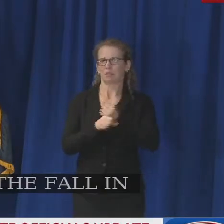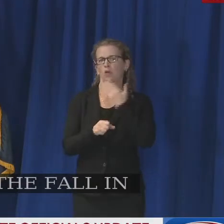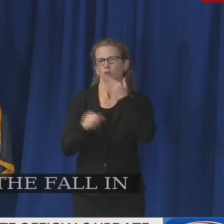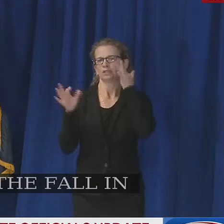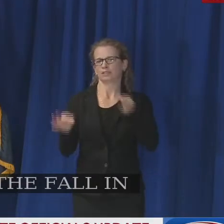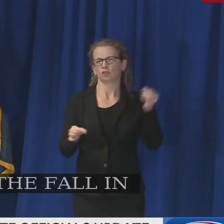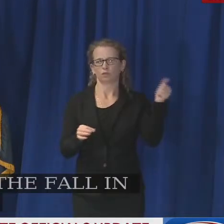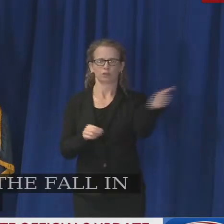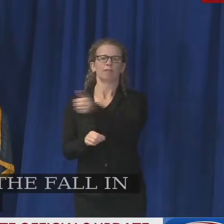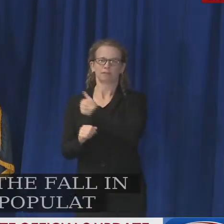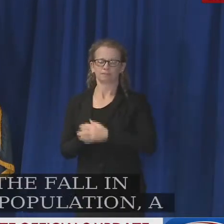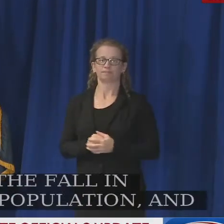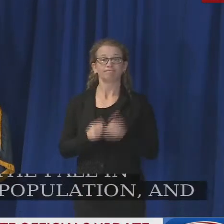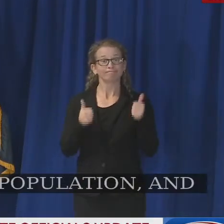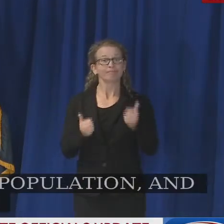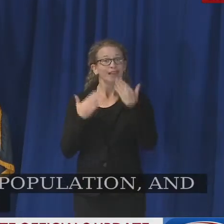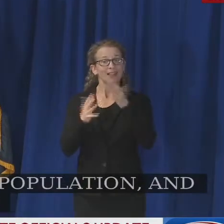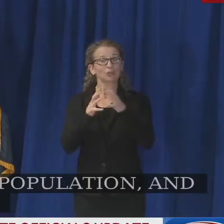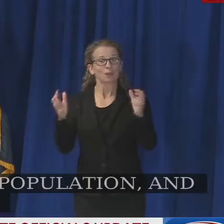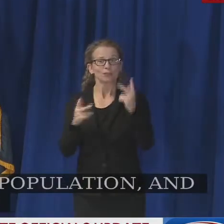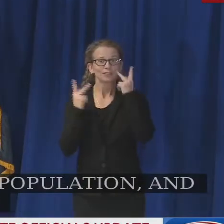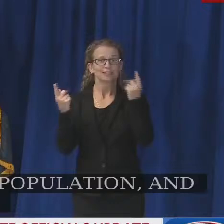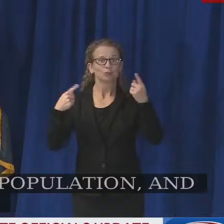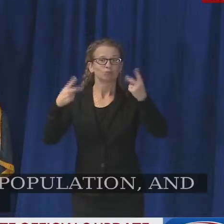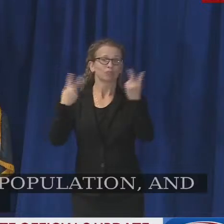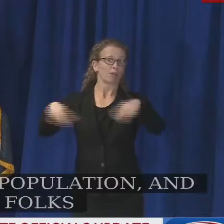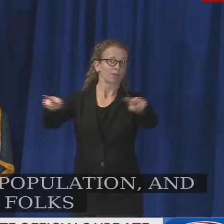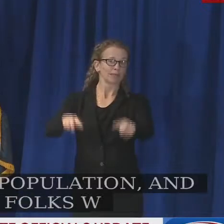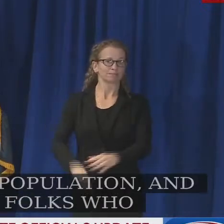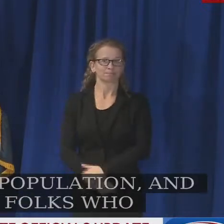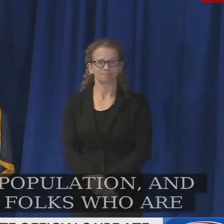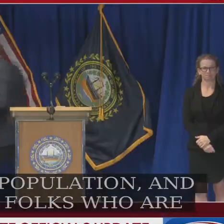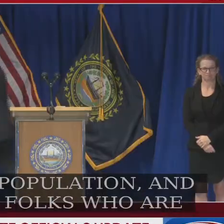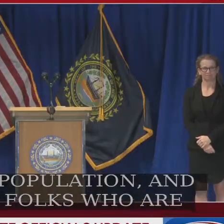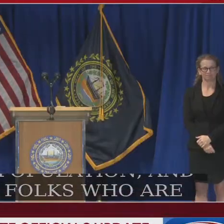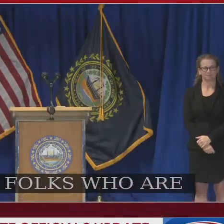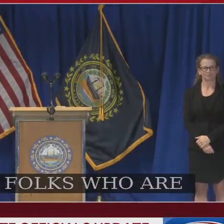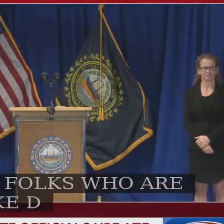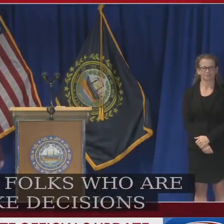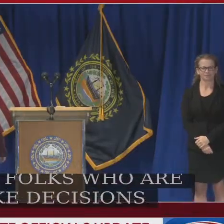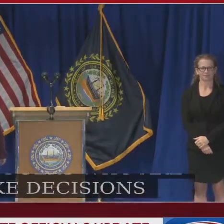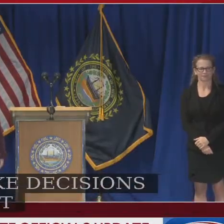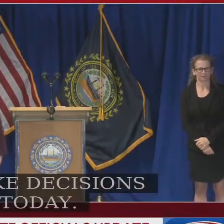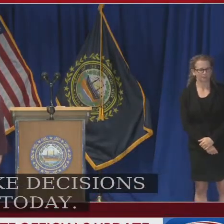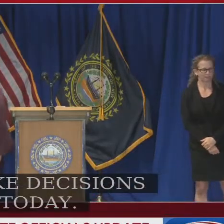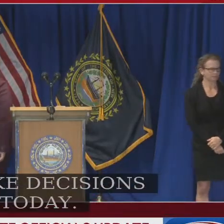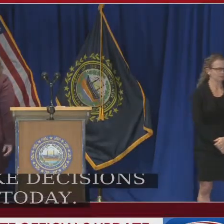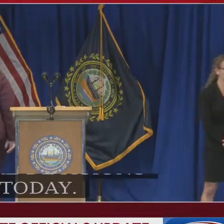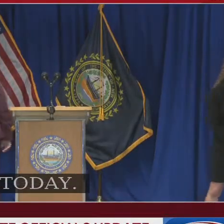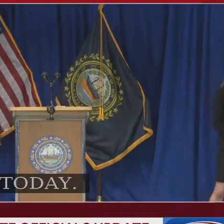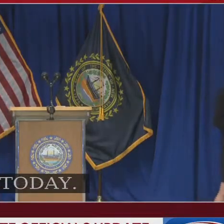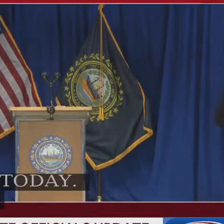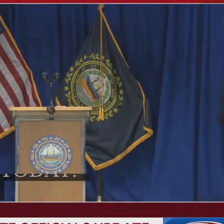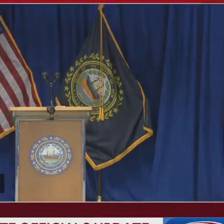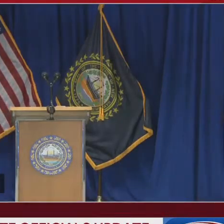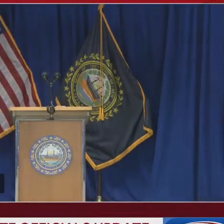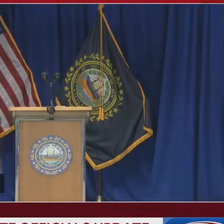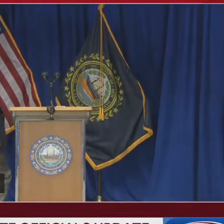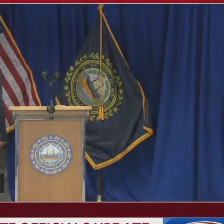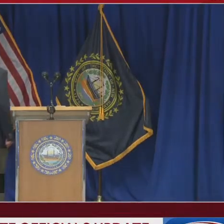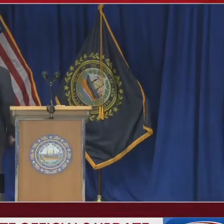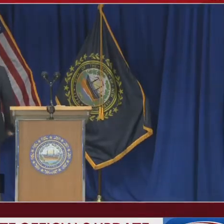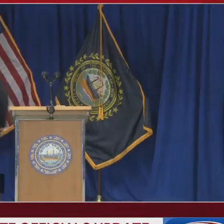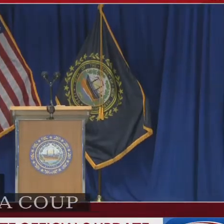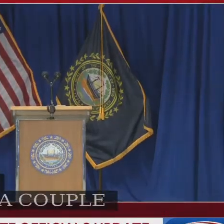So great. Thank you guys so much. We'll see you in a couple weeks. So there you go. Governor Sununu talking to reporters for a little bit over an hour this